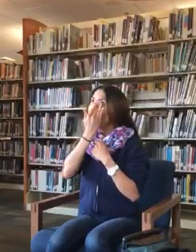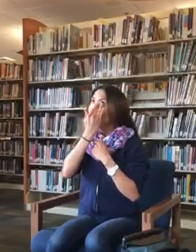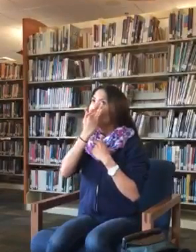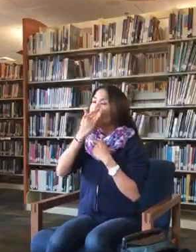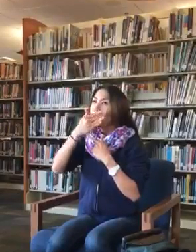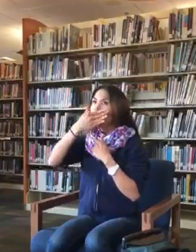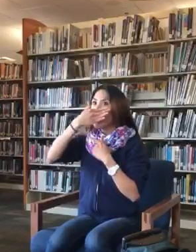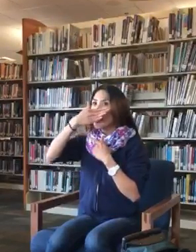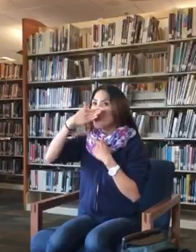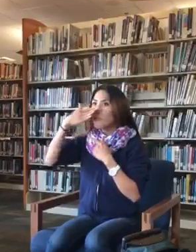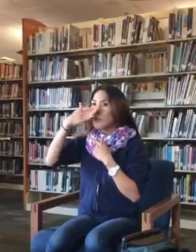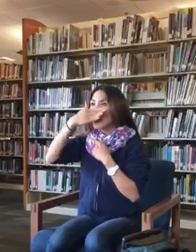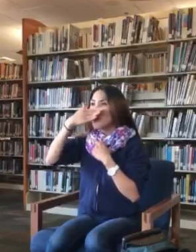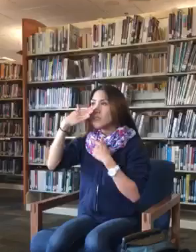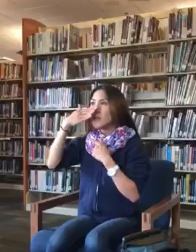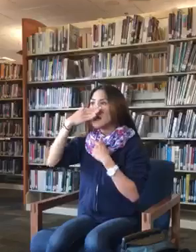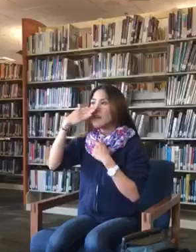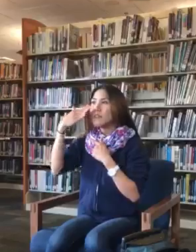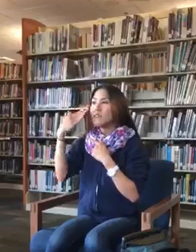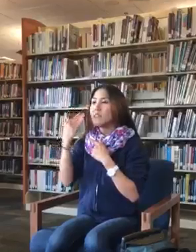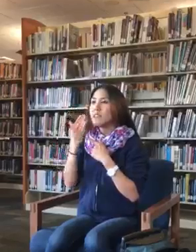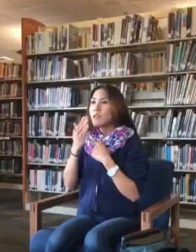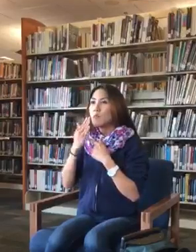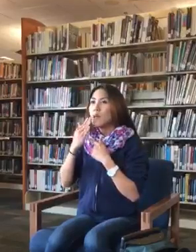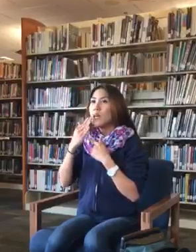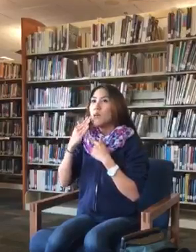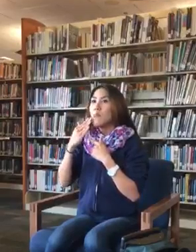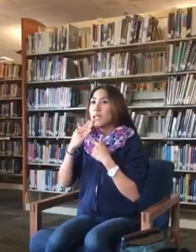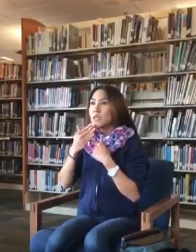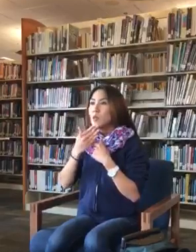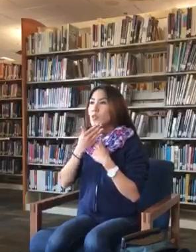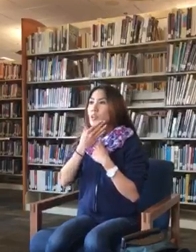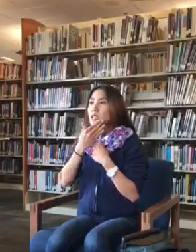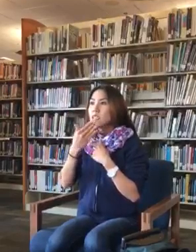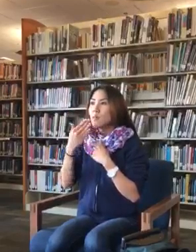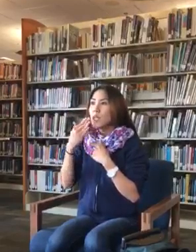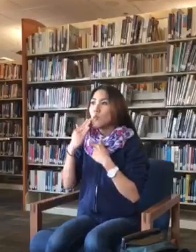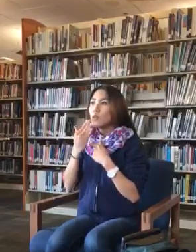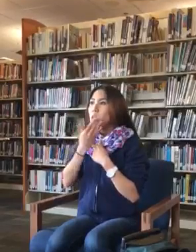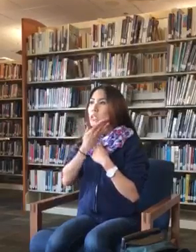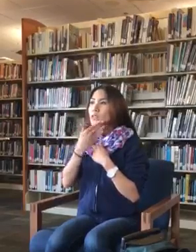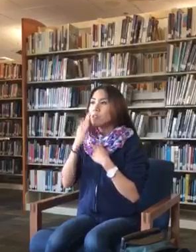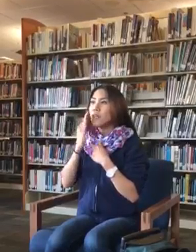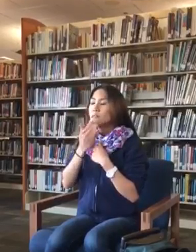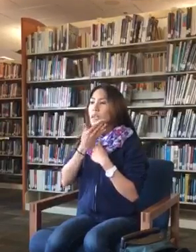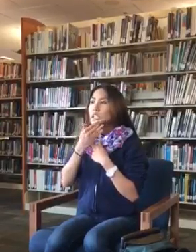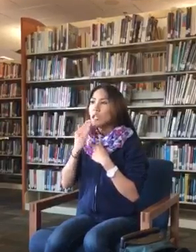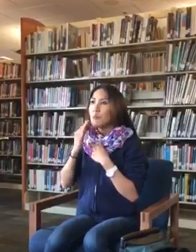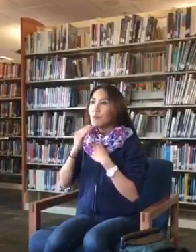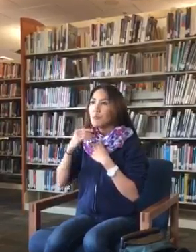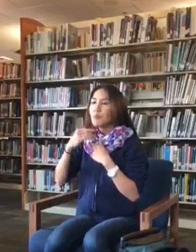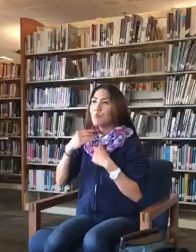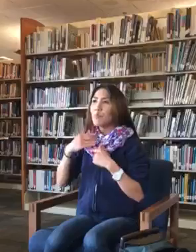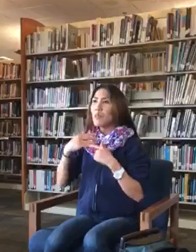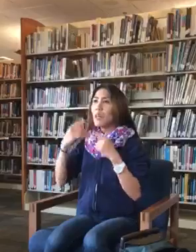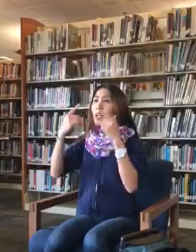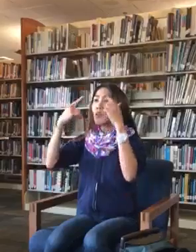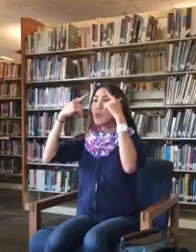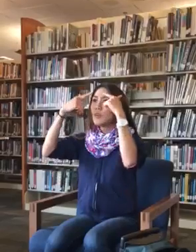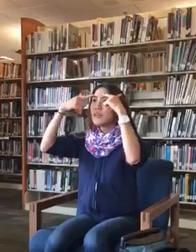glands, the nasal mucosa, and also the submandibular and the sublingual glands for salivation. And I'm going to pretend